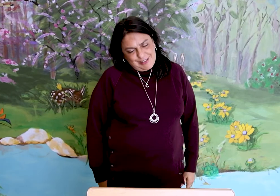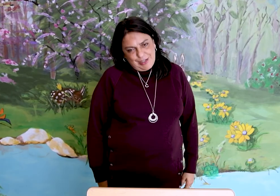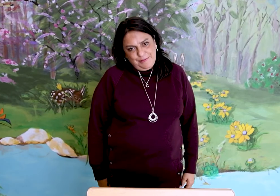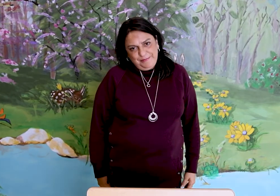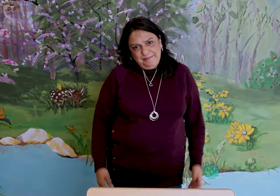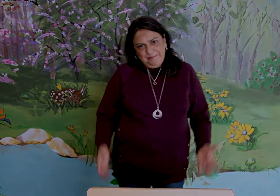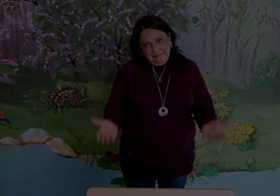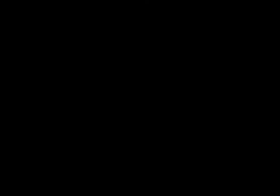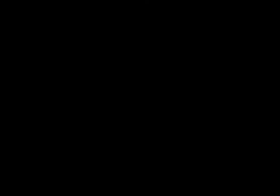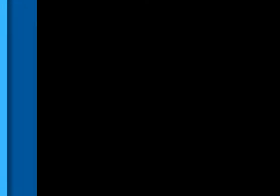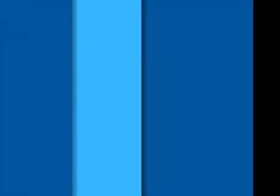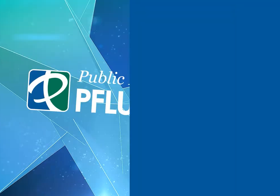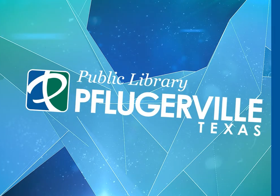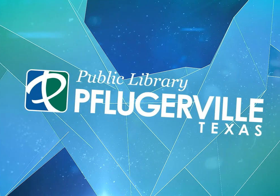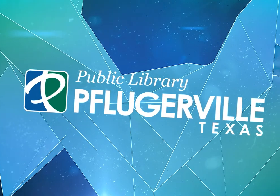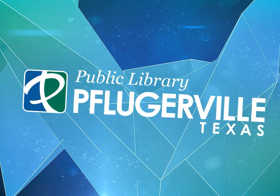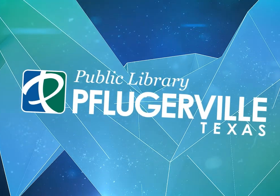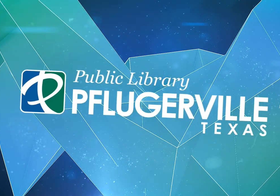Good job.